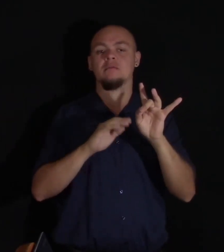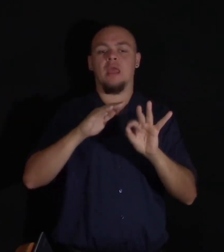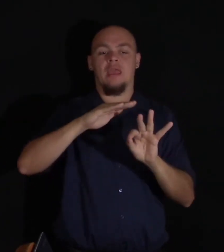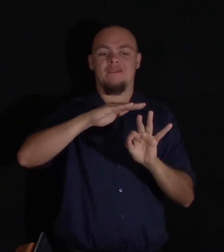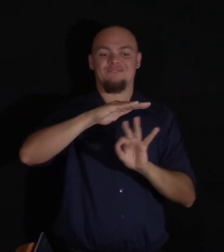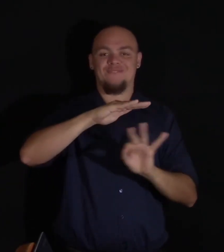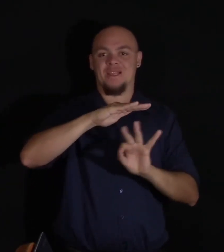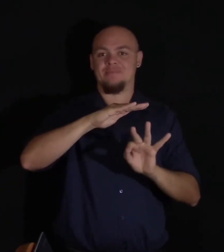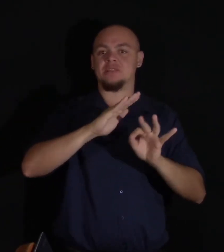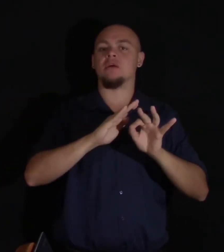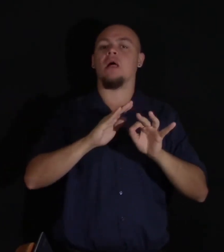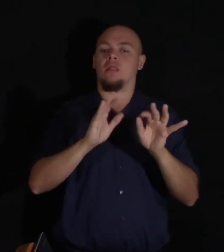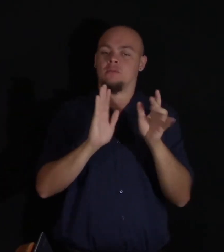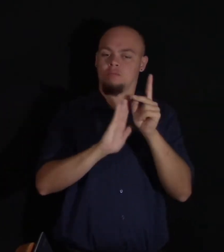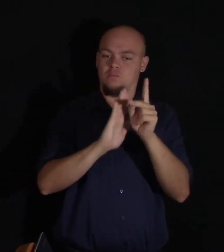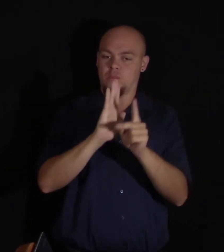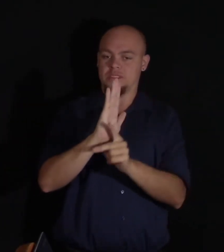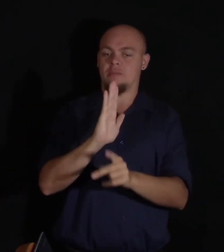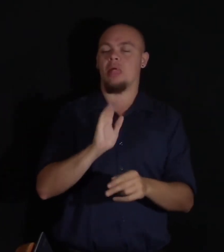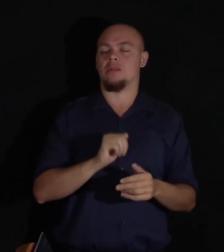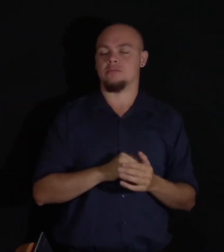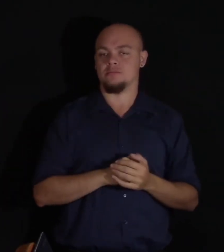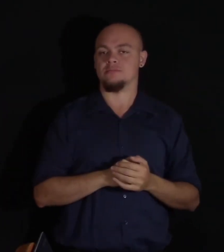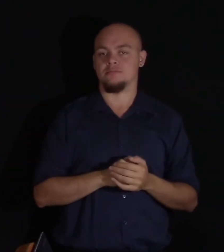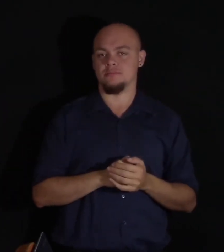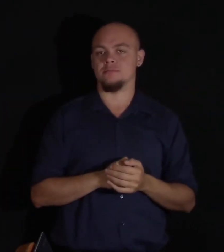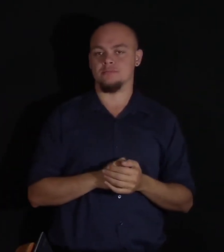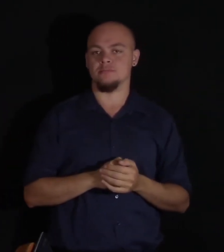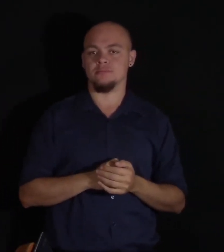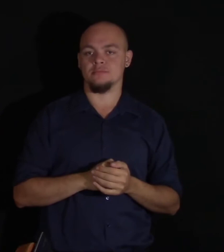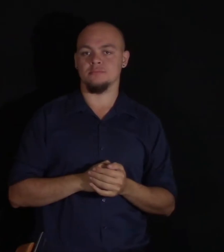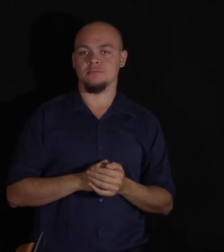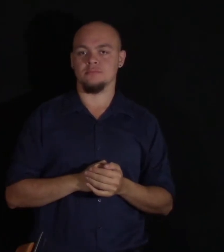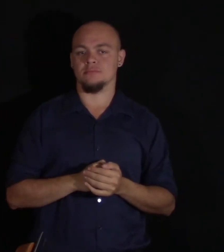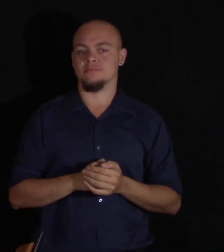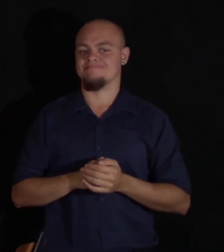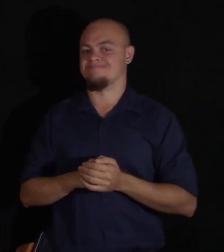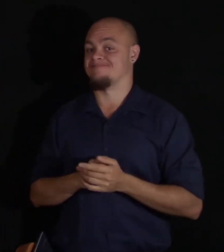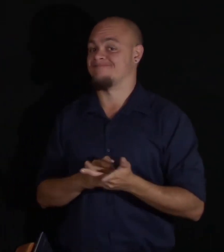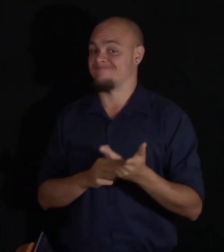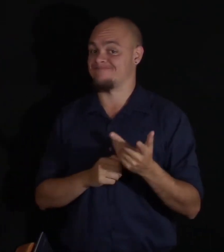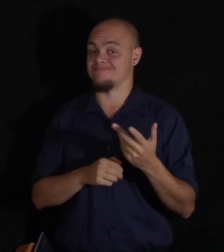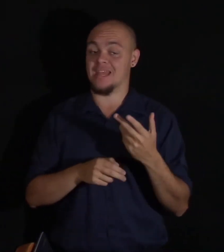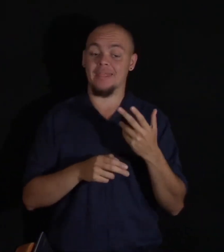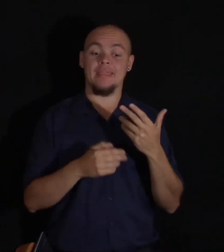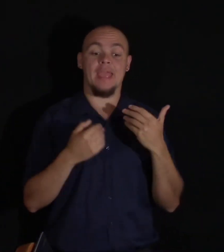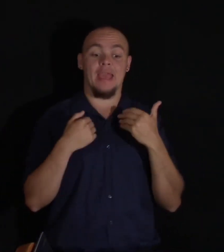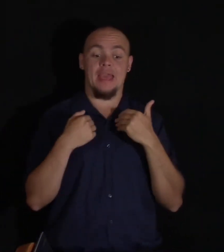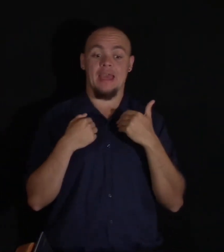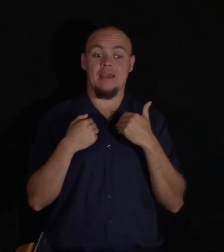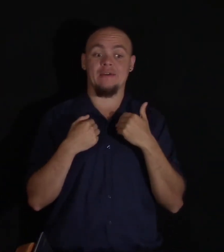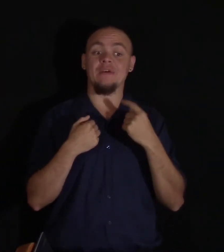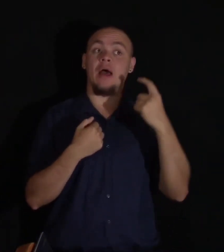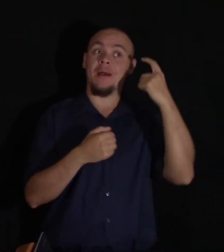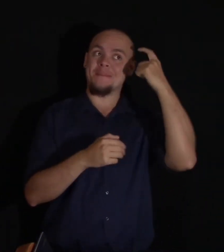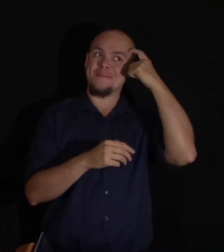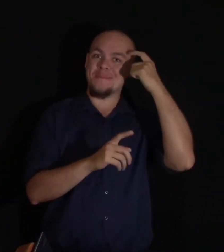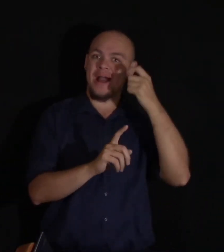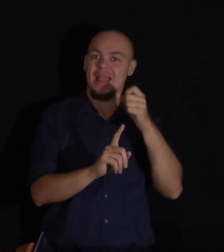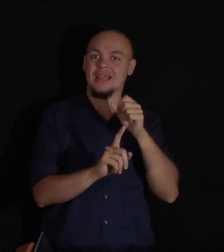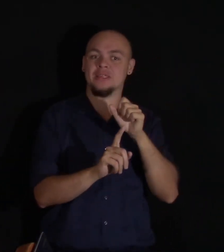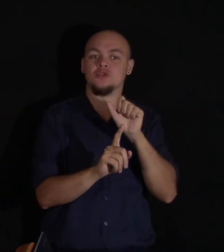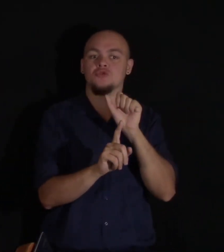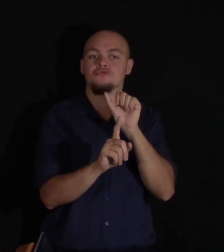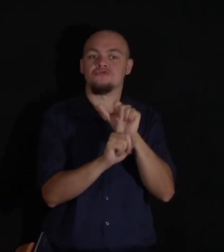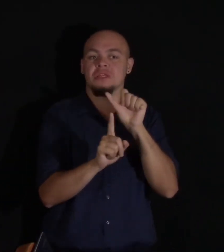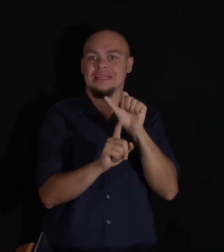underlying principle. I found out that there is a trap our mind falls into. I